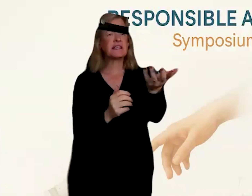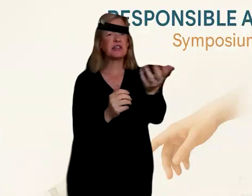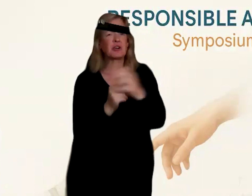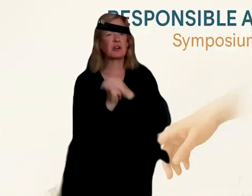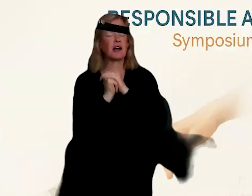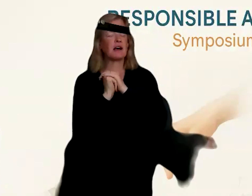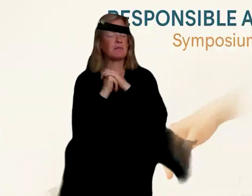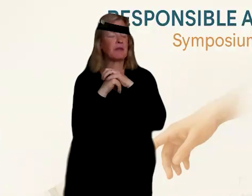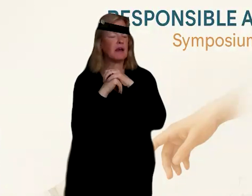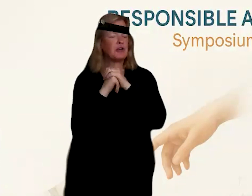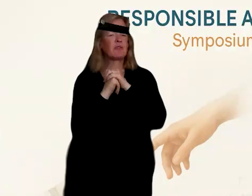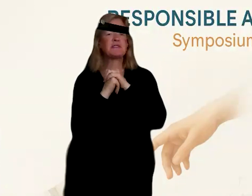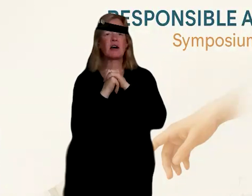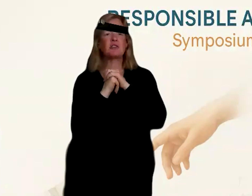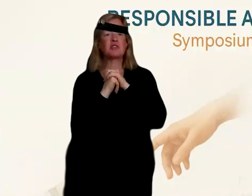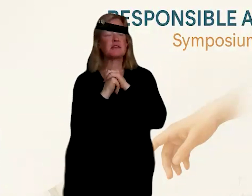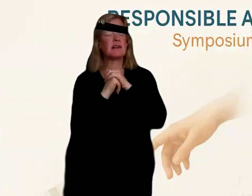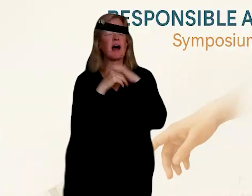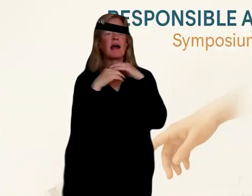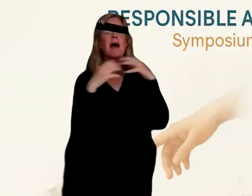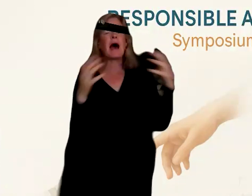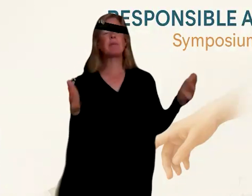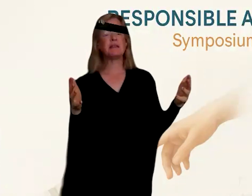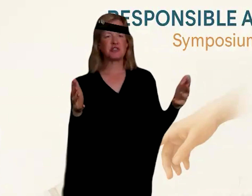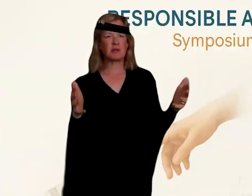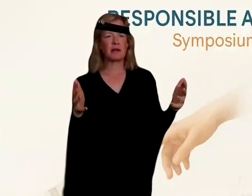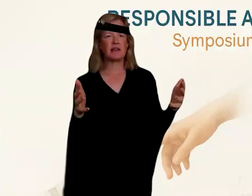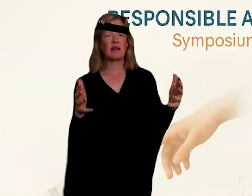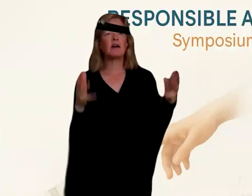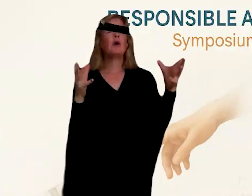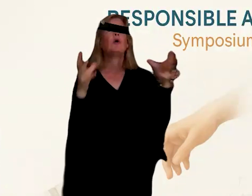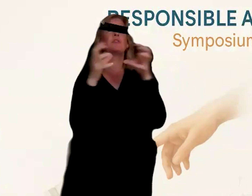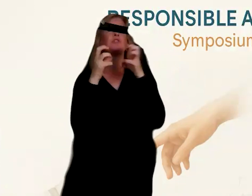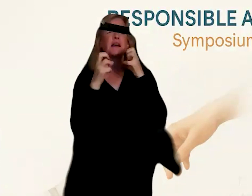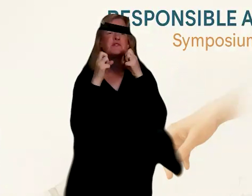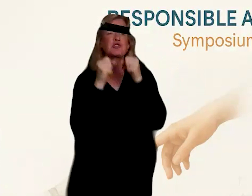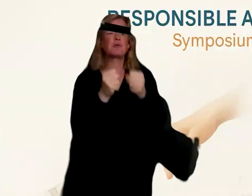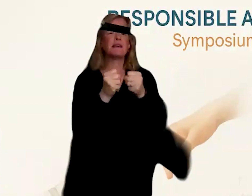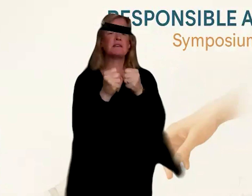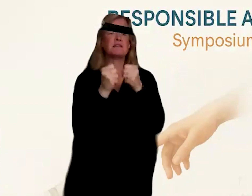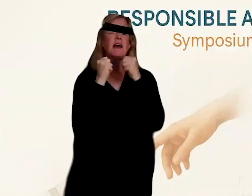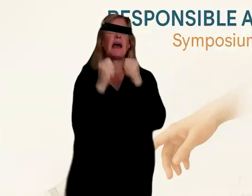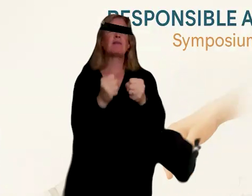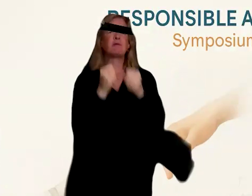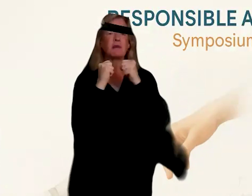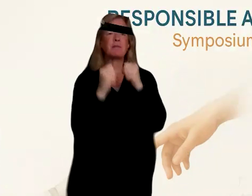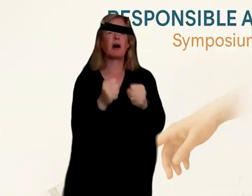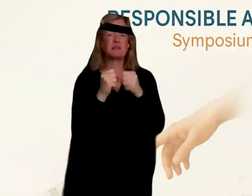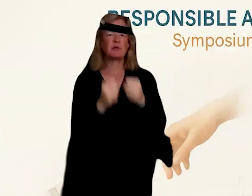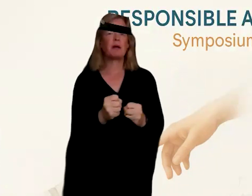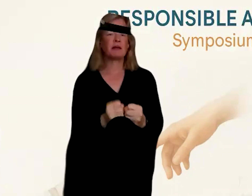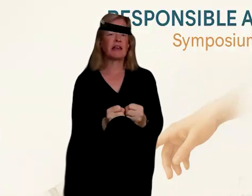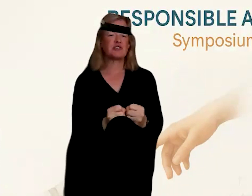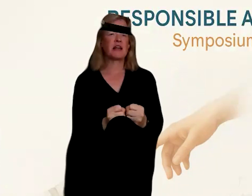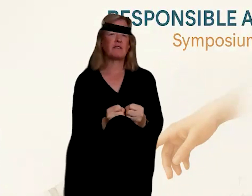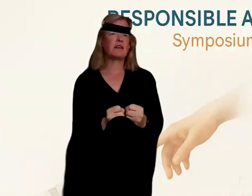this one senior neurophysiologist said, I am happy to share my data once I have squeezed every